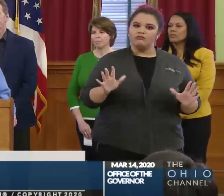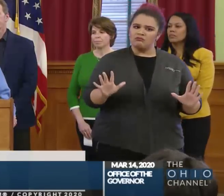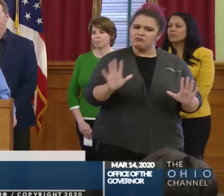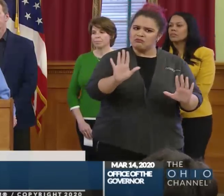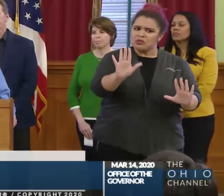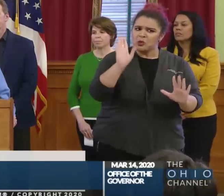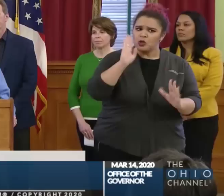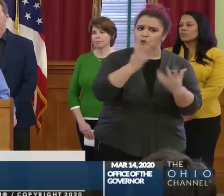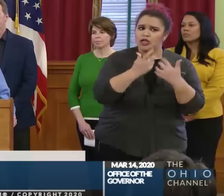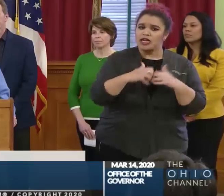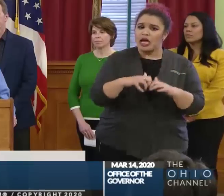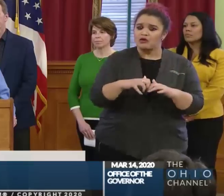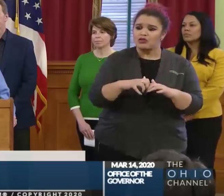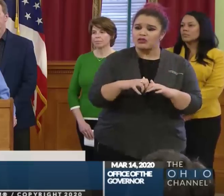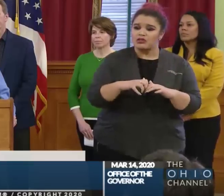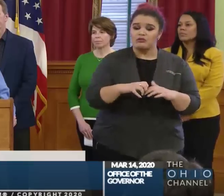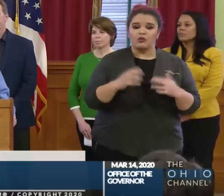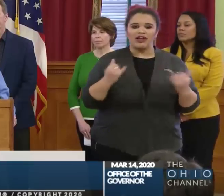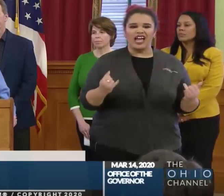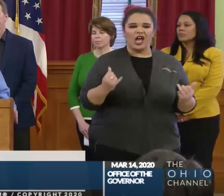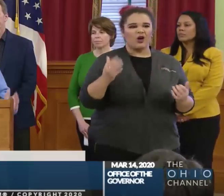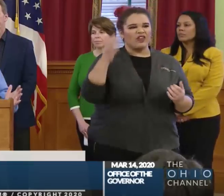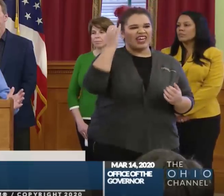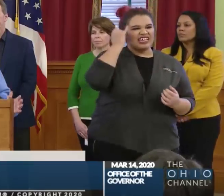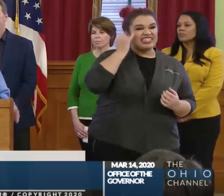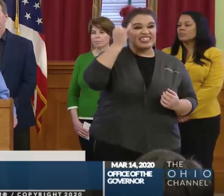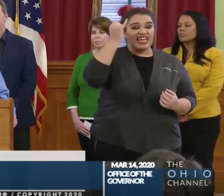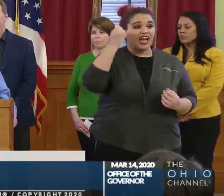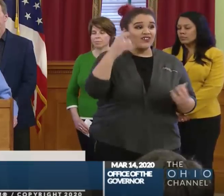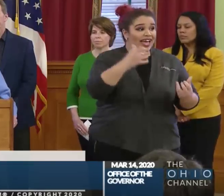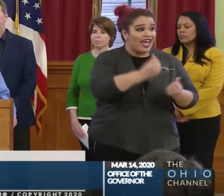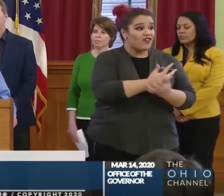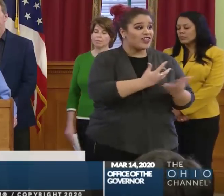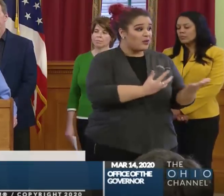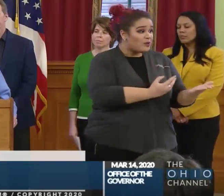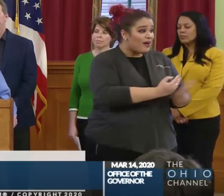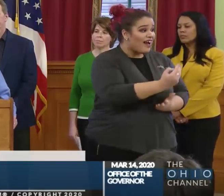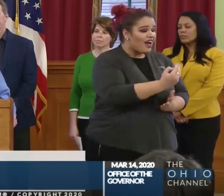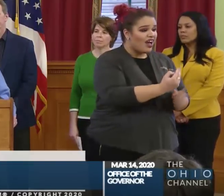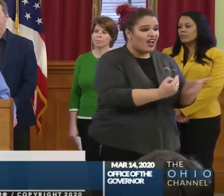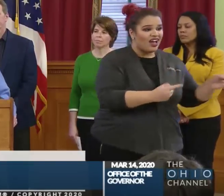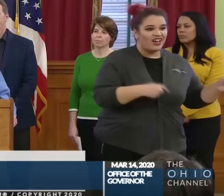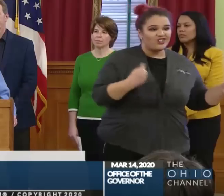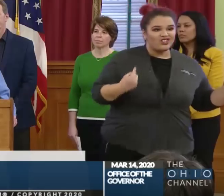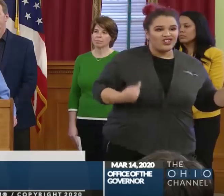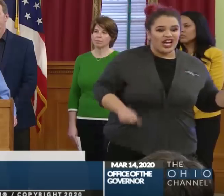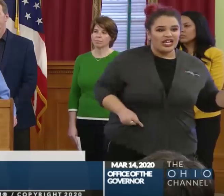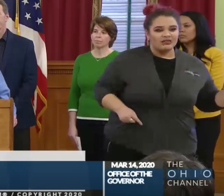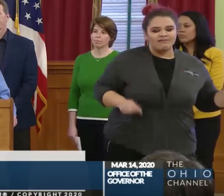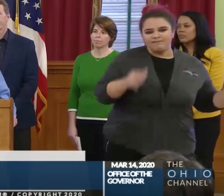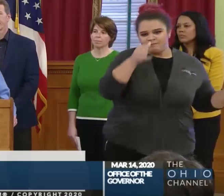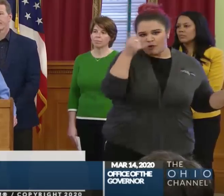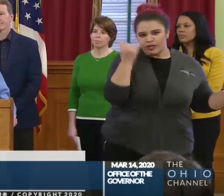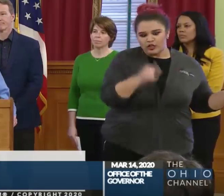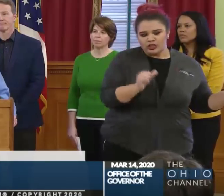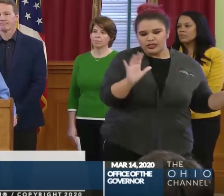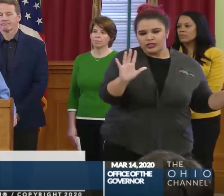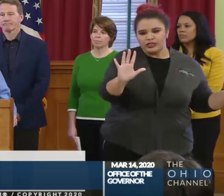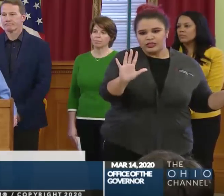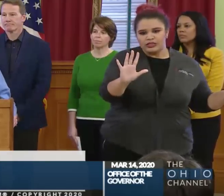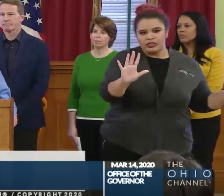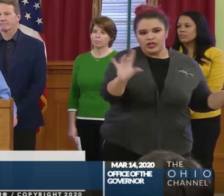stuff comes from China is just outrageous, and we should never let ourselves get in that position again. And I'm not blaming